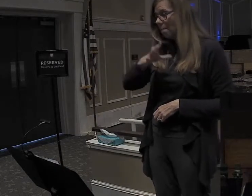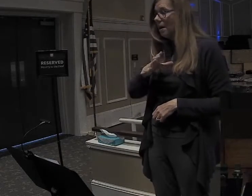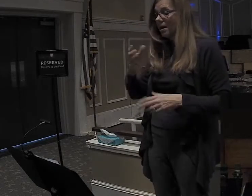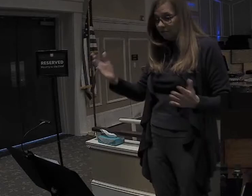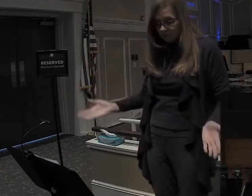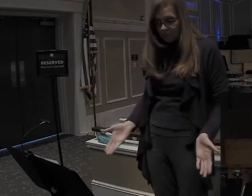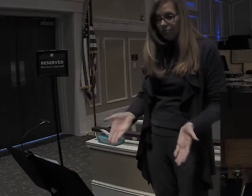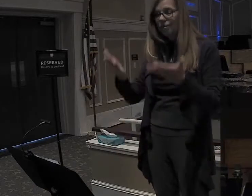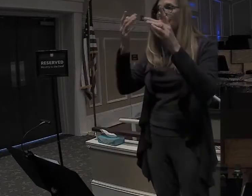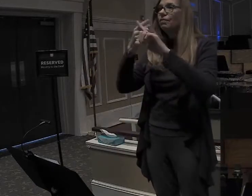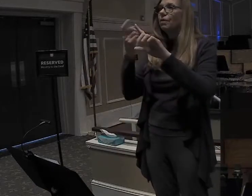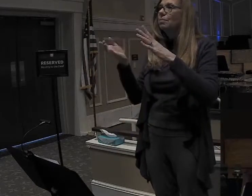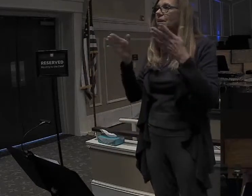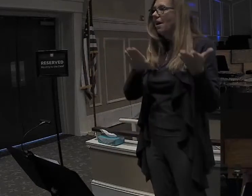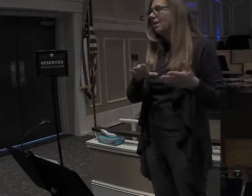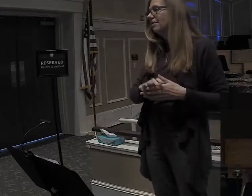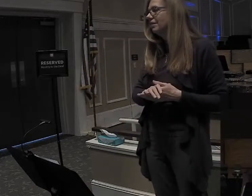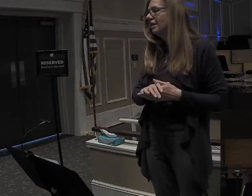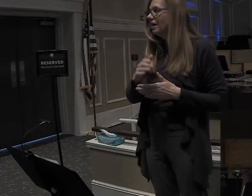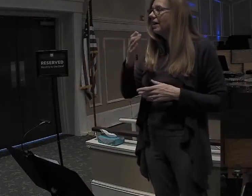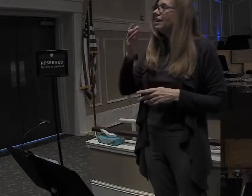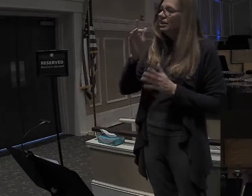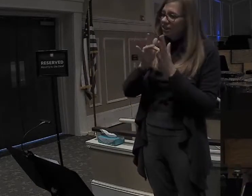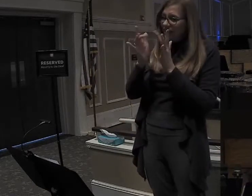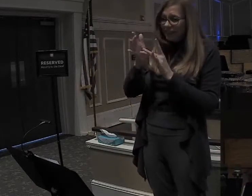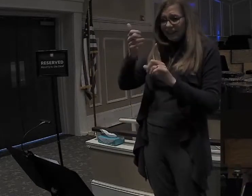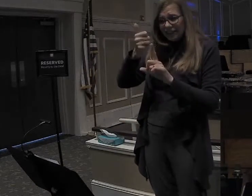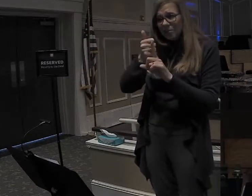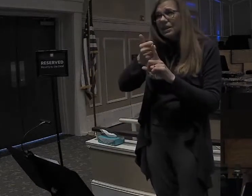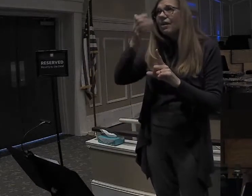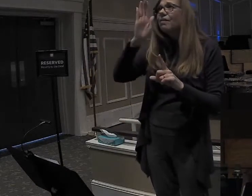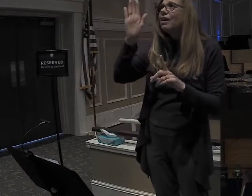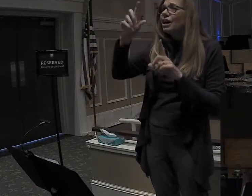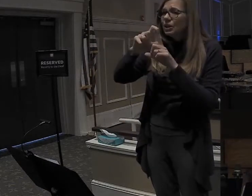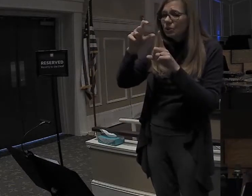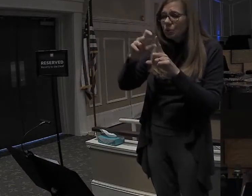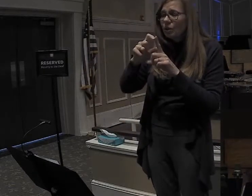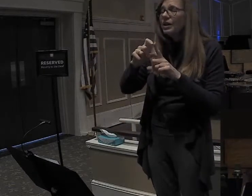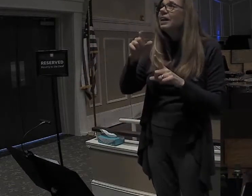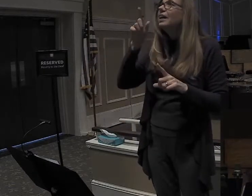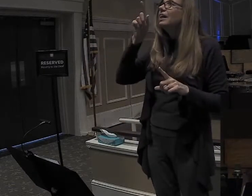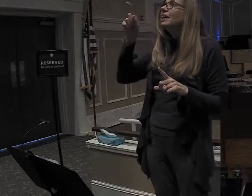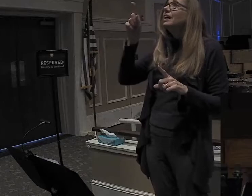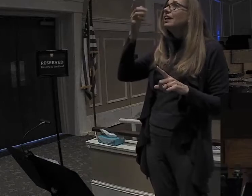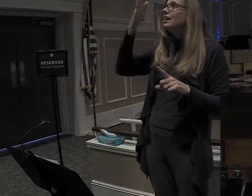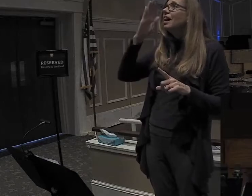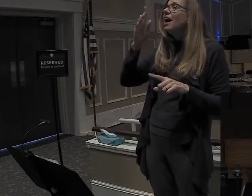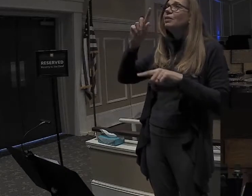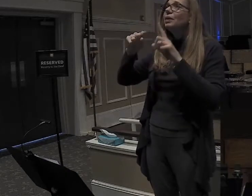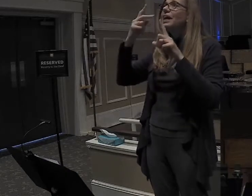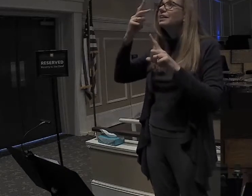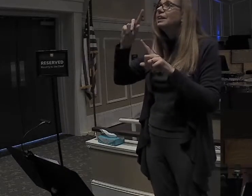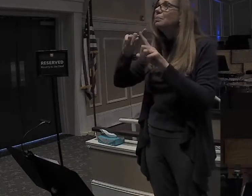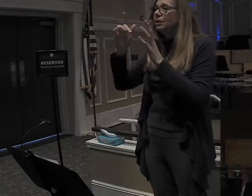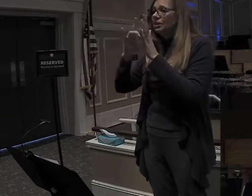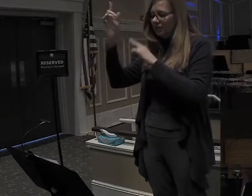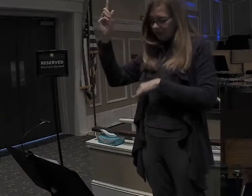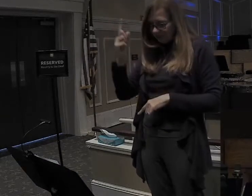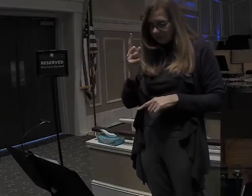back from the dead. He is the word of God. He's the image of the invisible God, the firstborn over all